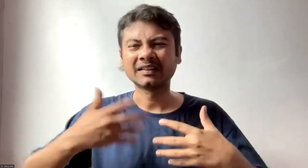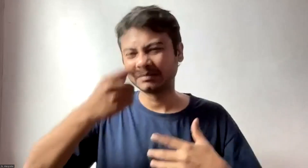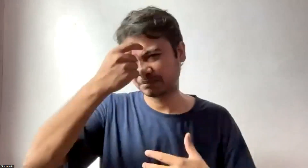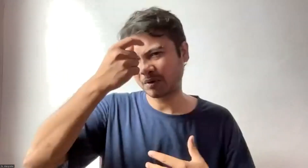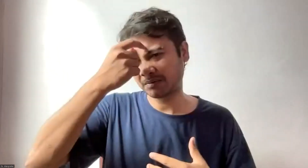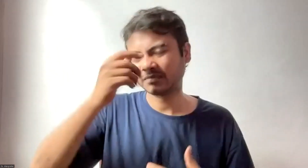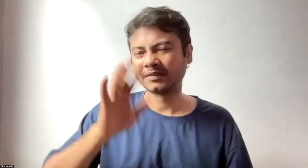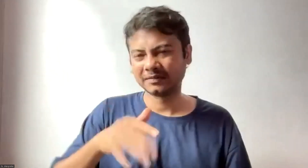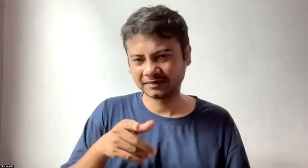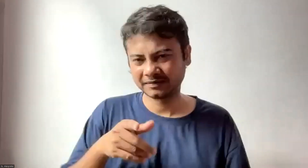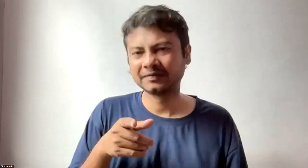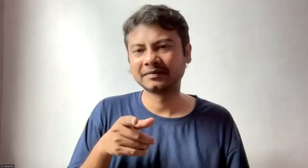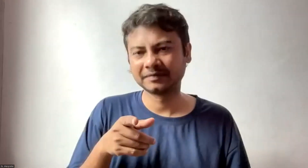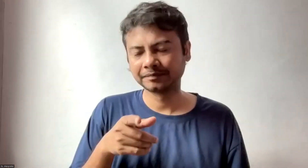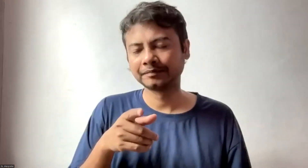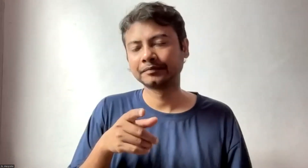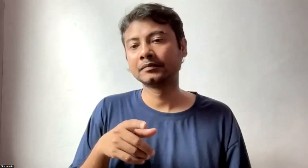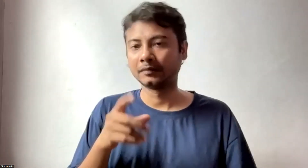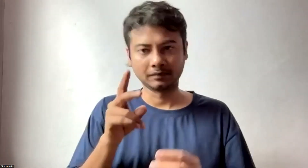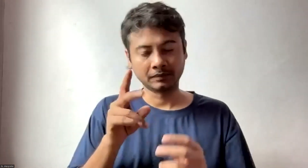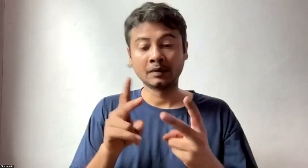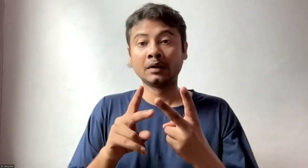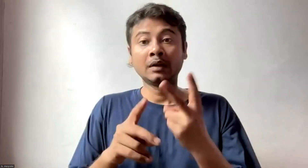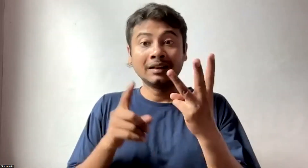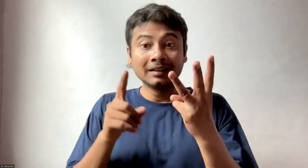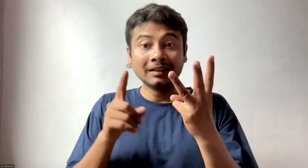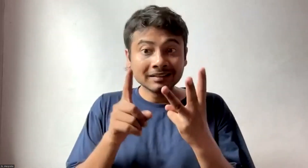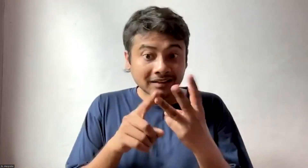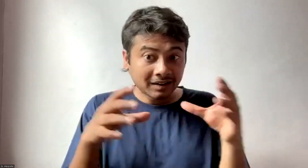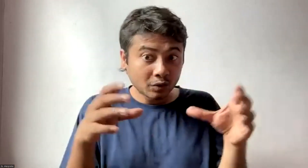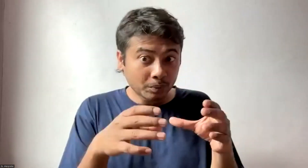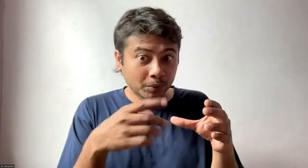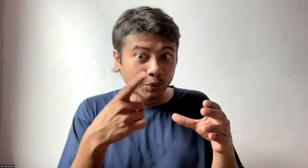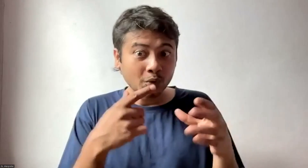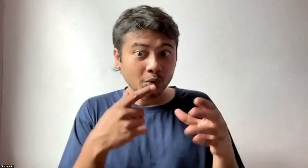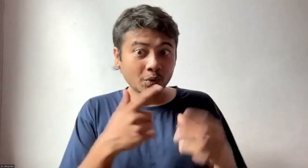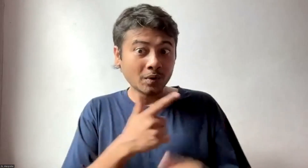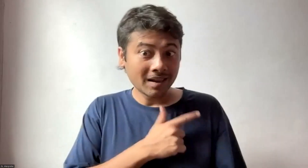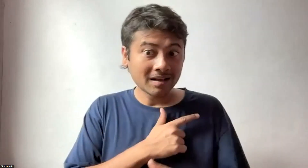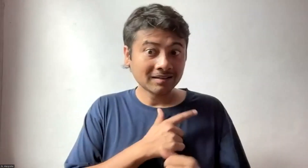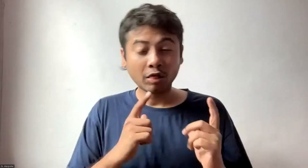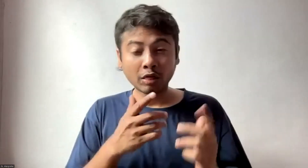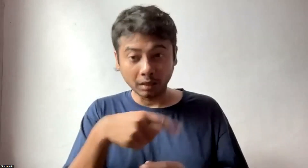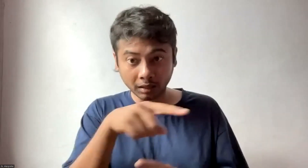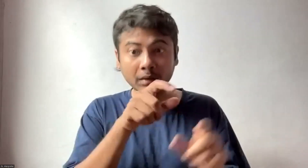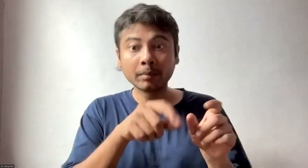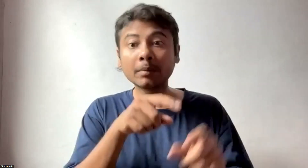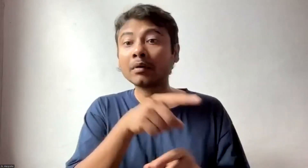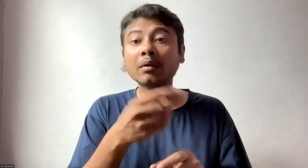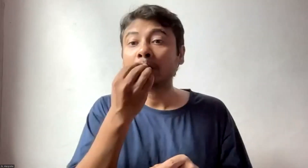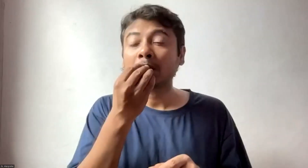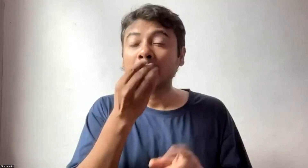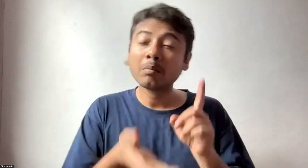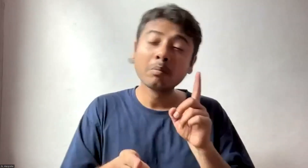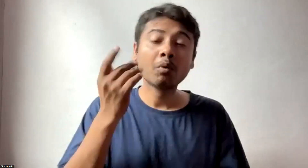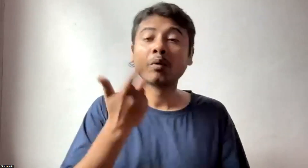And one who is in the mode of ignorance is attracted by foods which are like non-vegetarian, which is